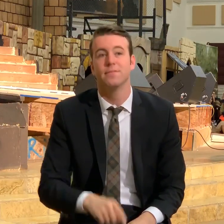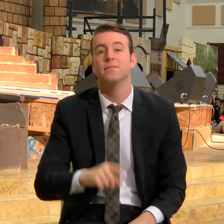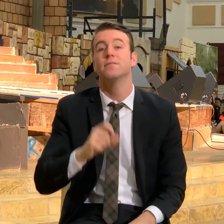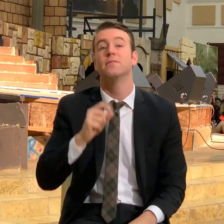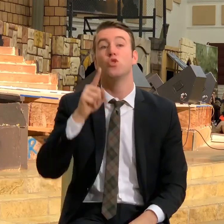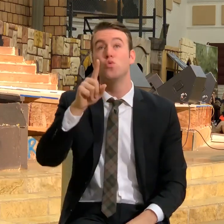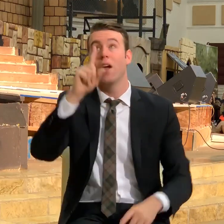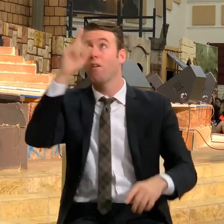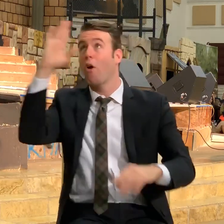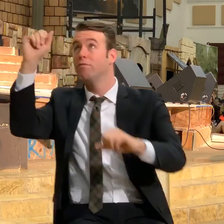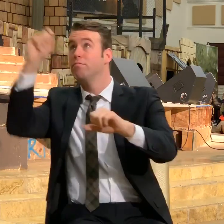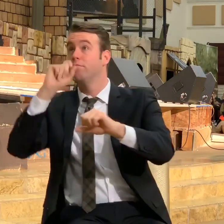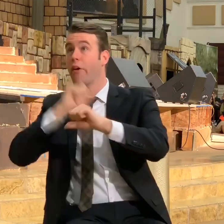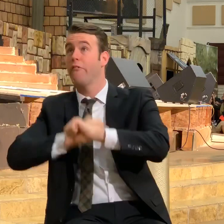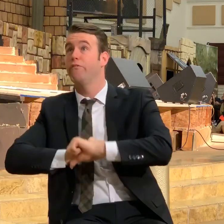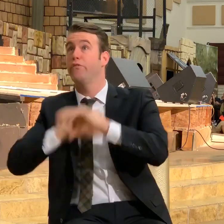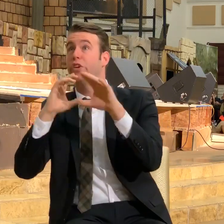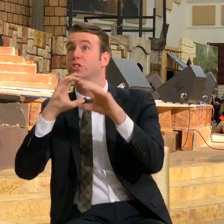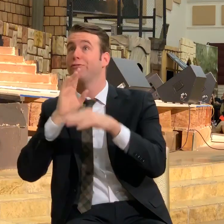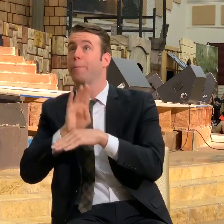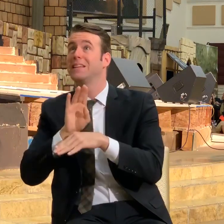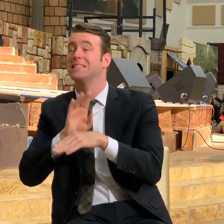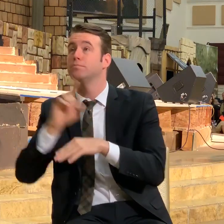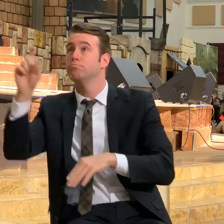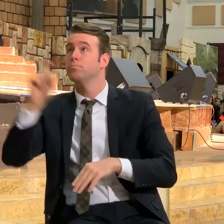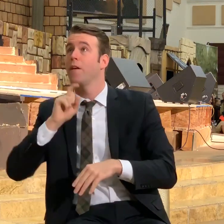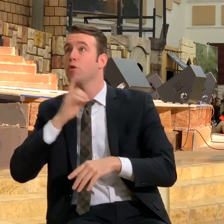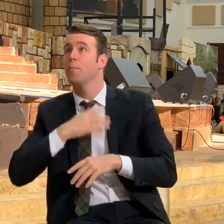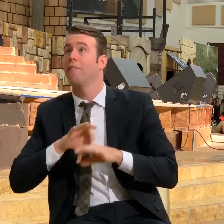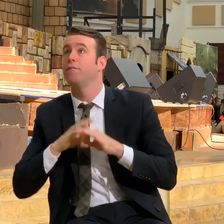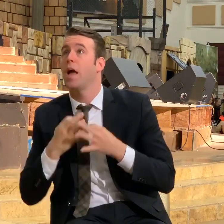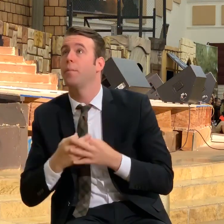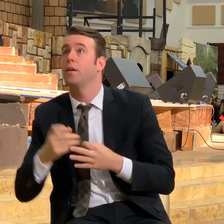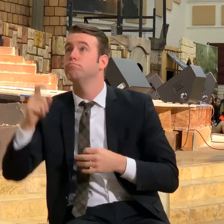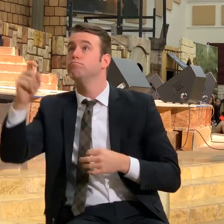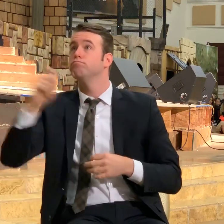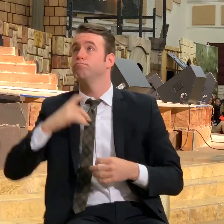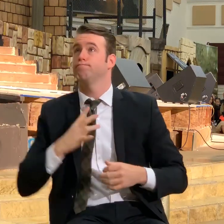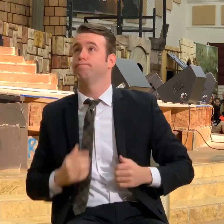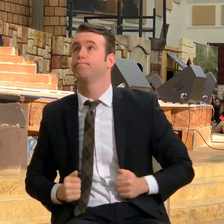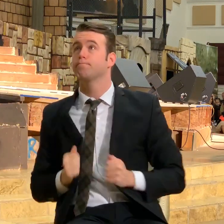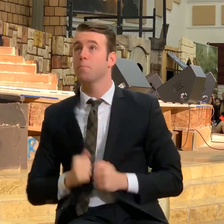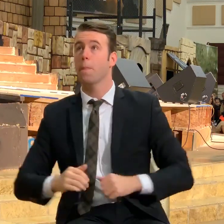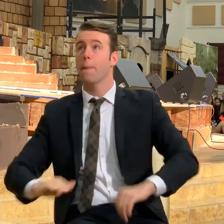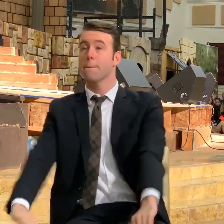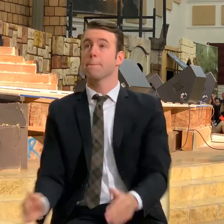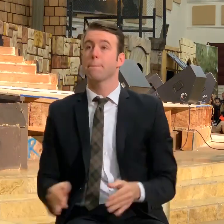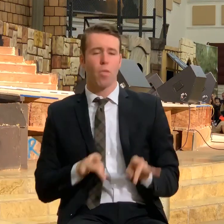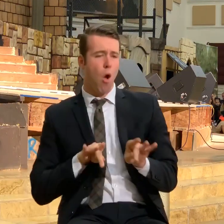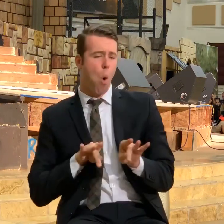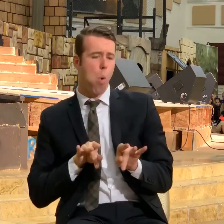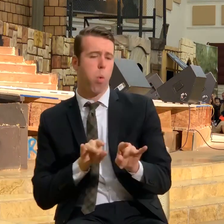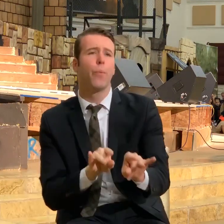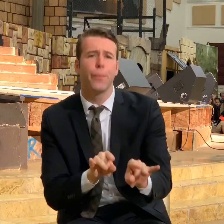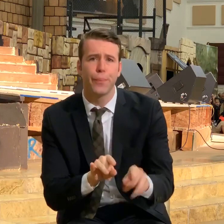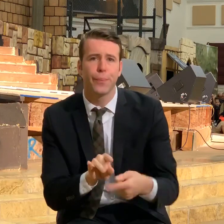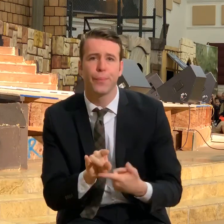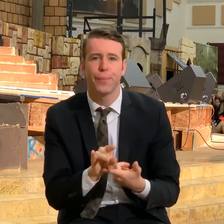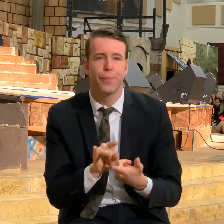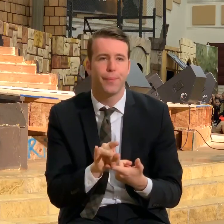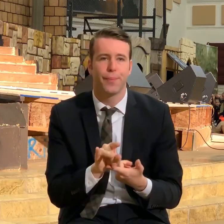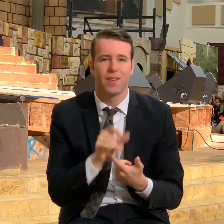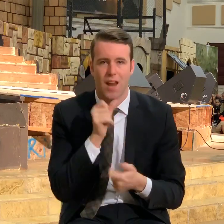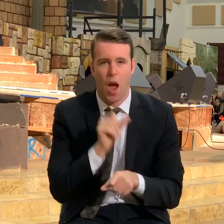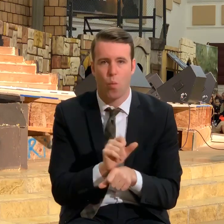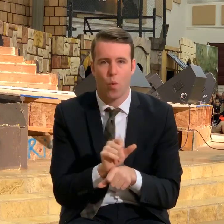you get a vision for God for your business or for your family or for your dream, it doesn't work that way where everything just falls into